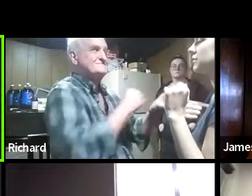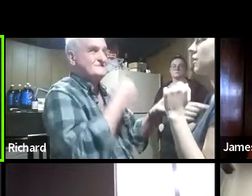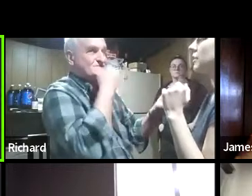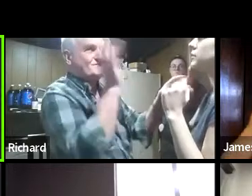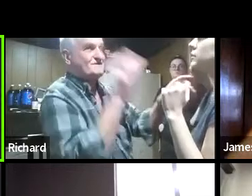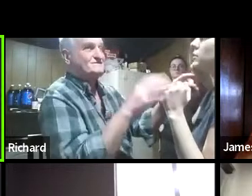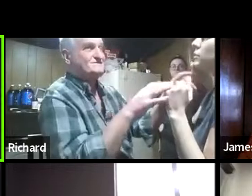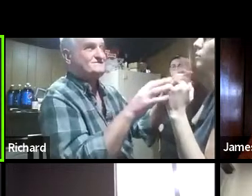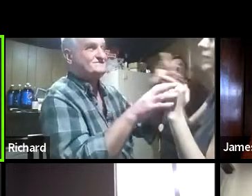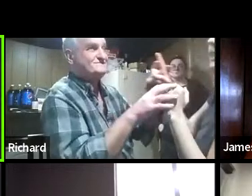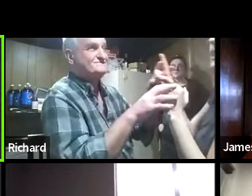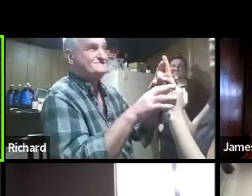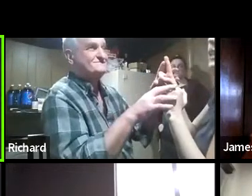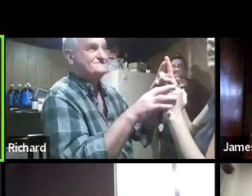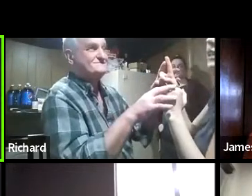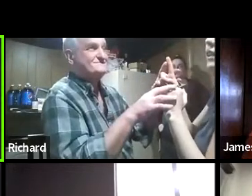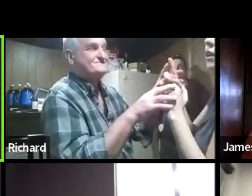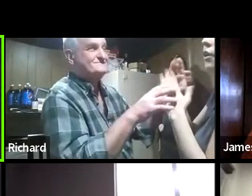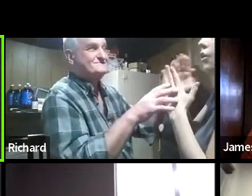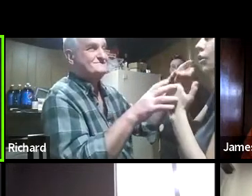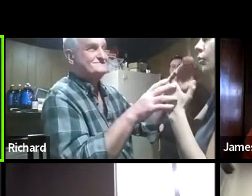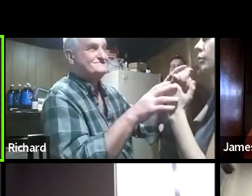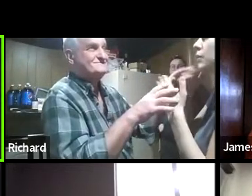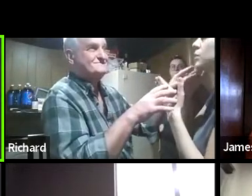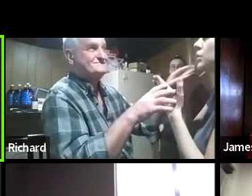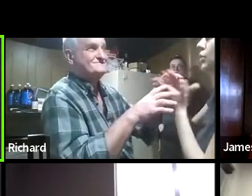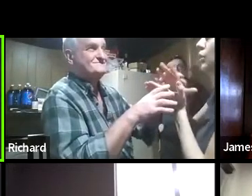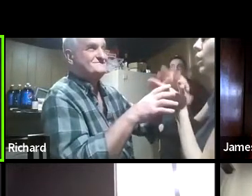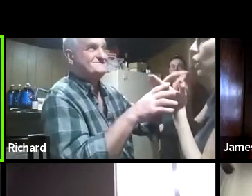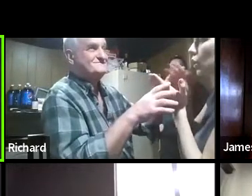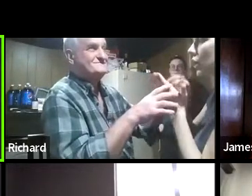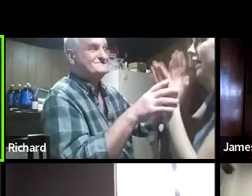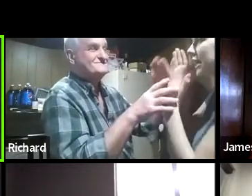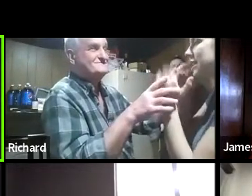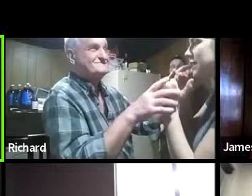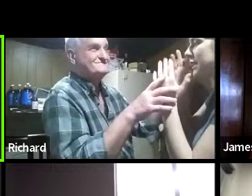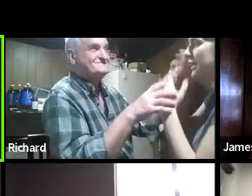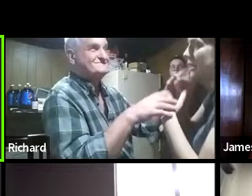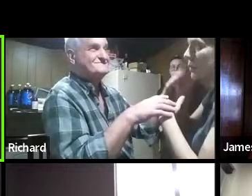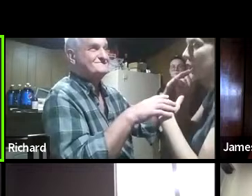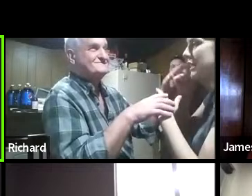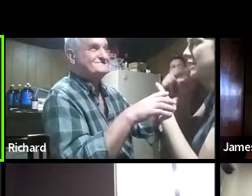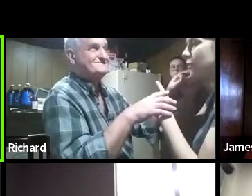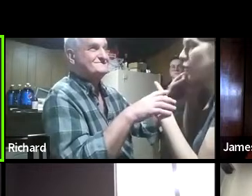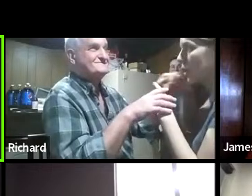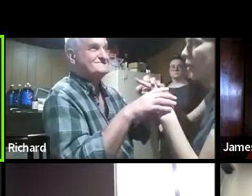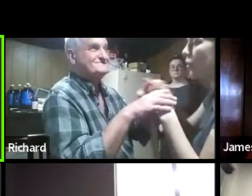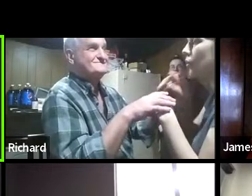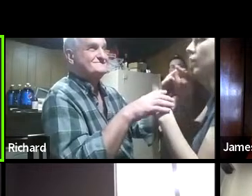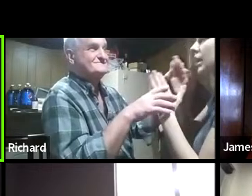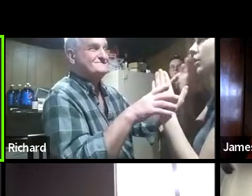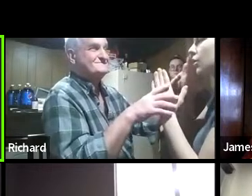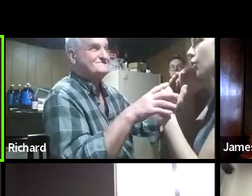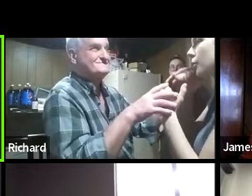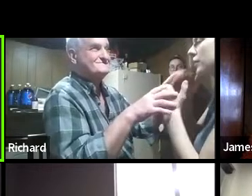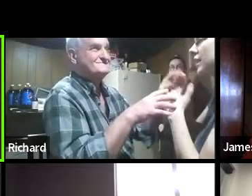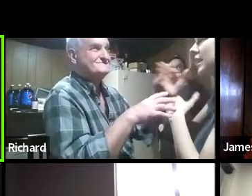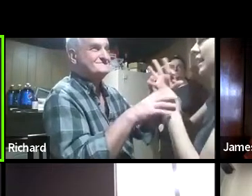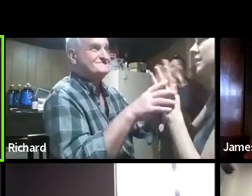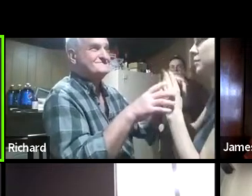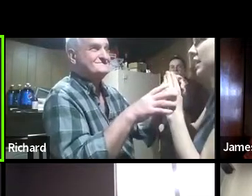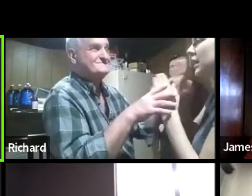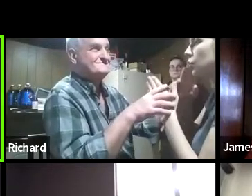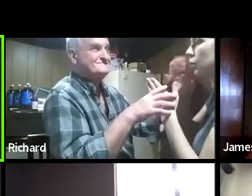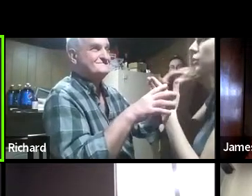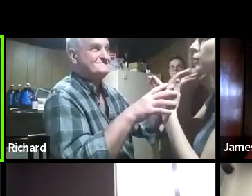learning experience for you. And I think that things will be better the next time. So again, thank you. I want to move on,